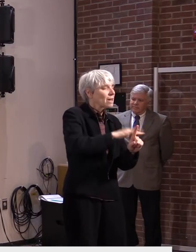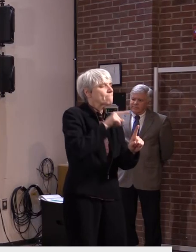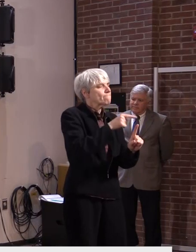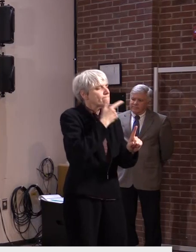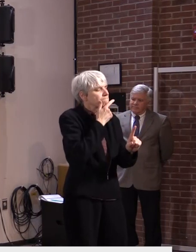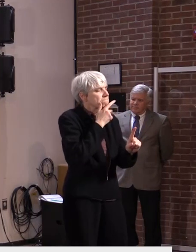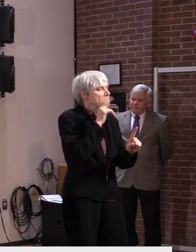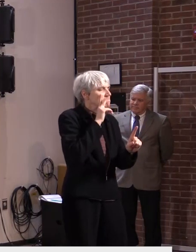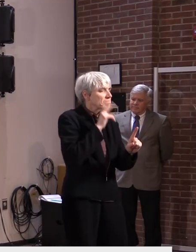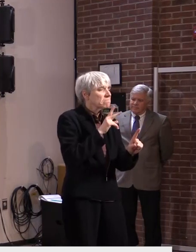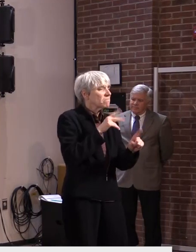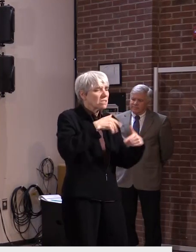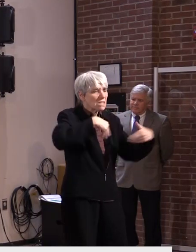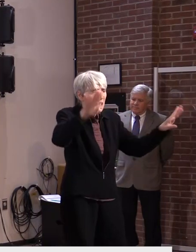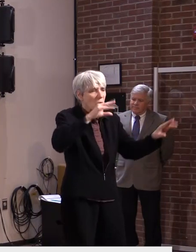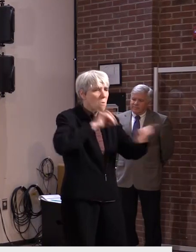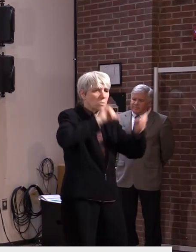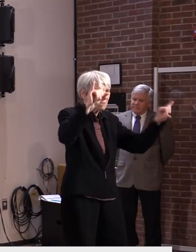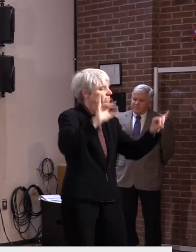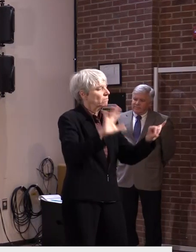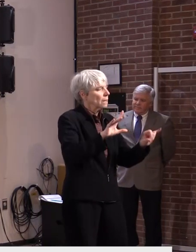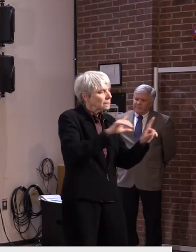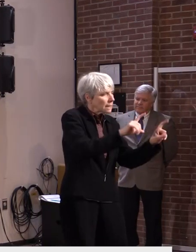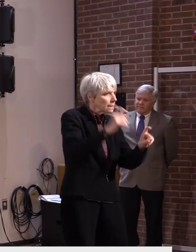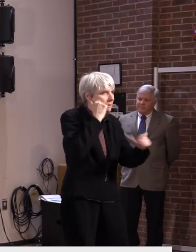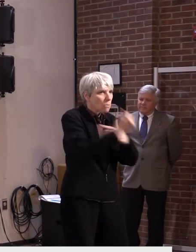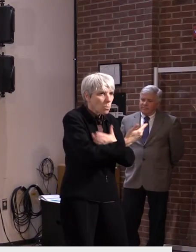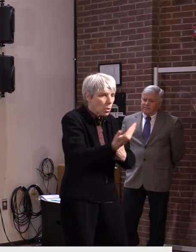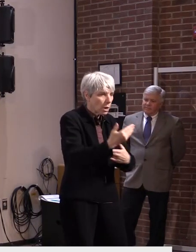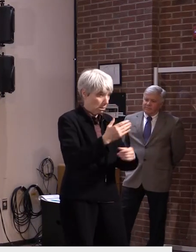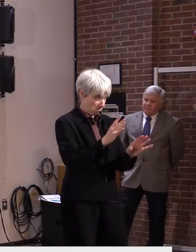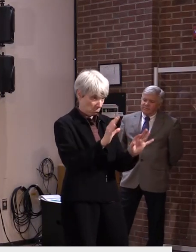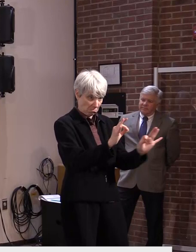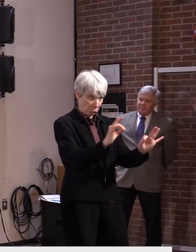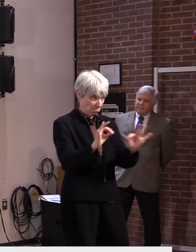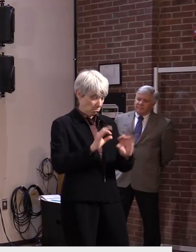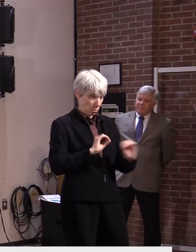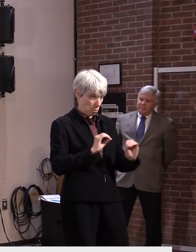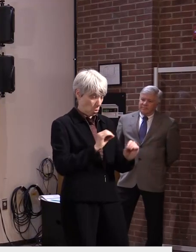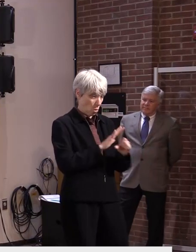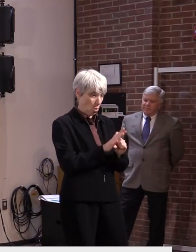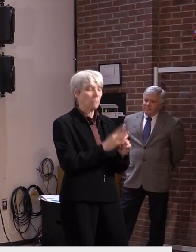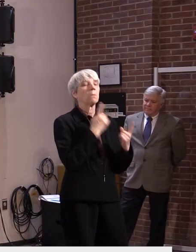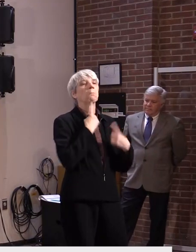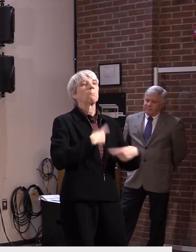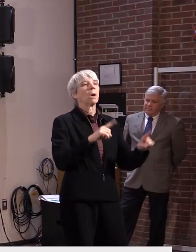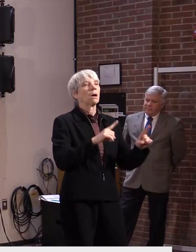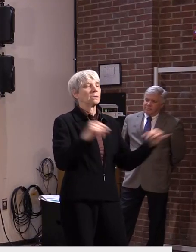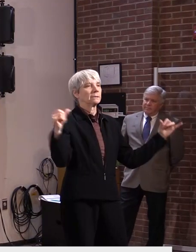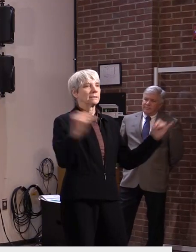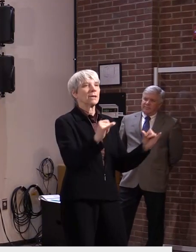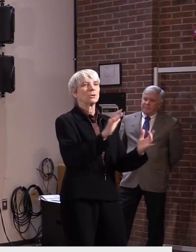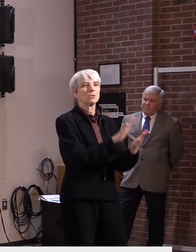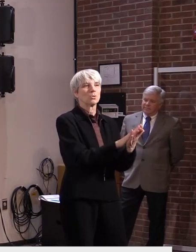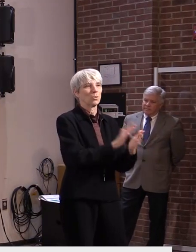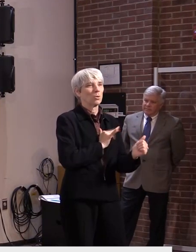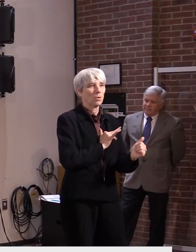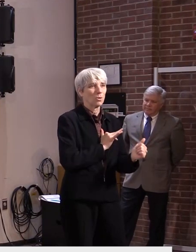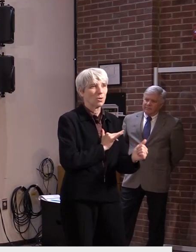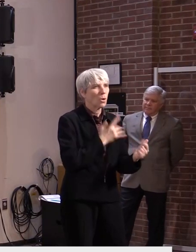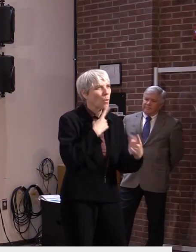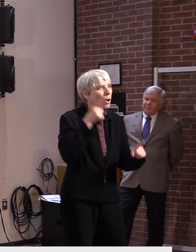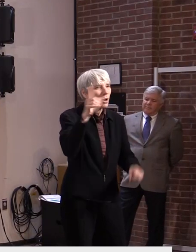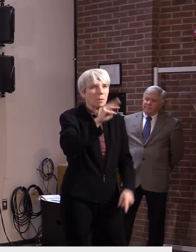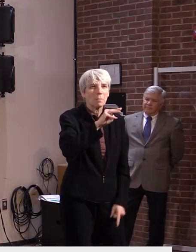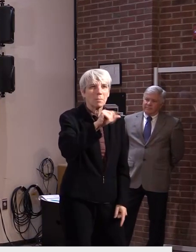test negative each morning. As we've said, we've seen this work in Massachusetts, and we believe it will be